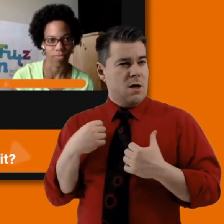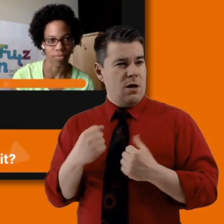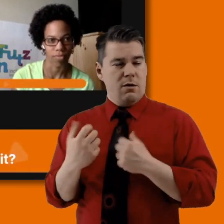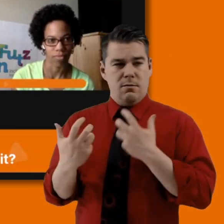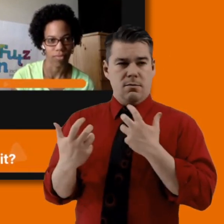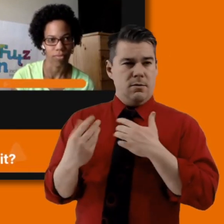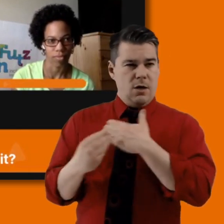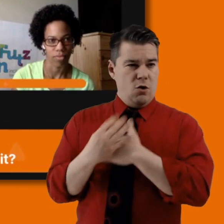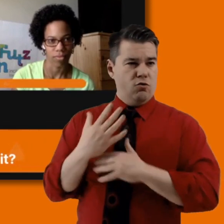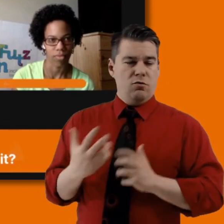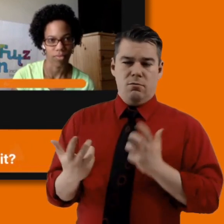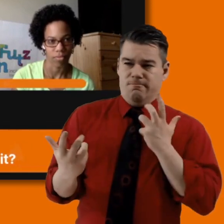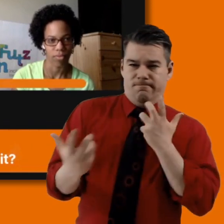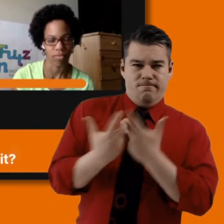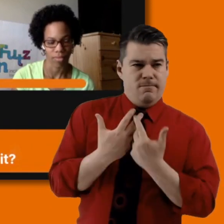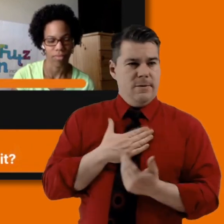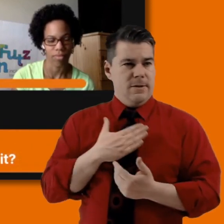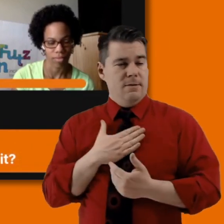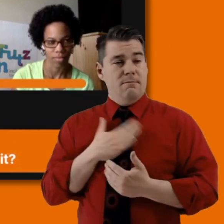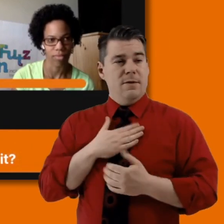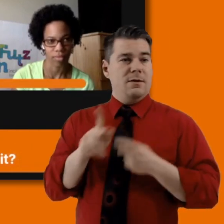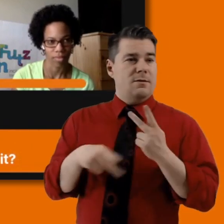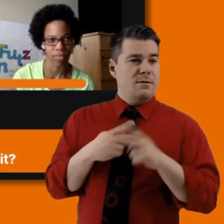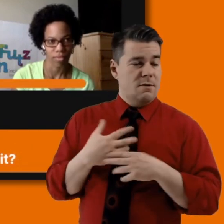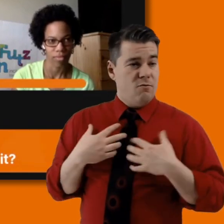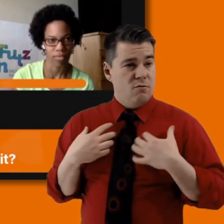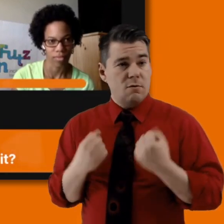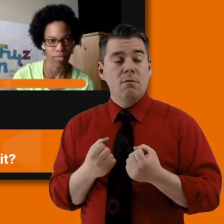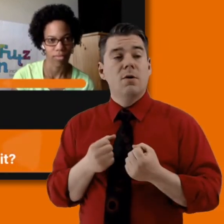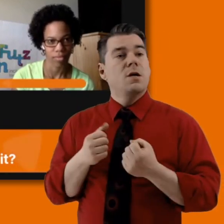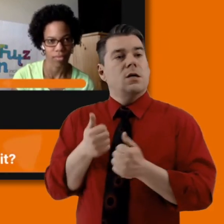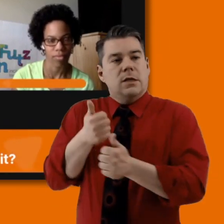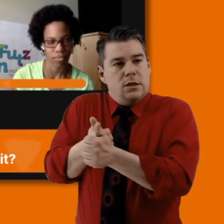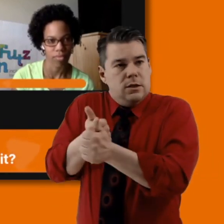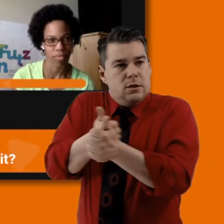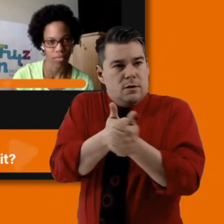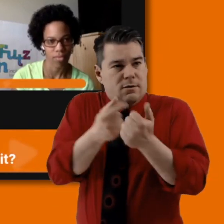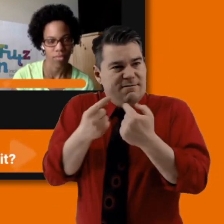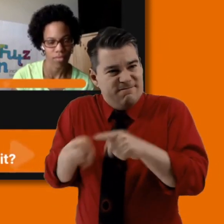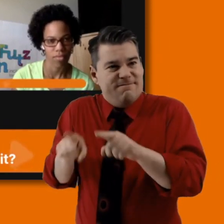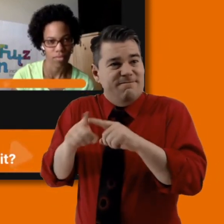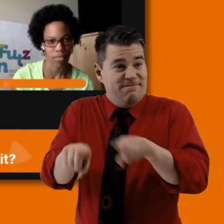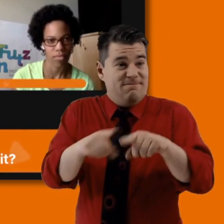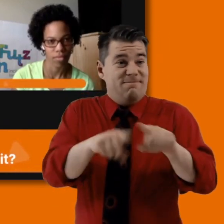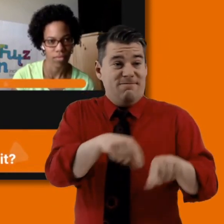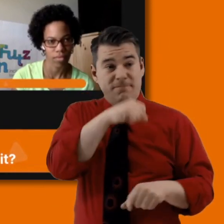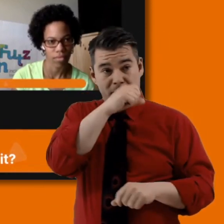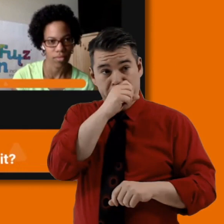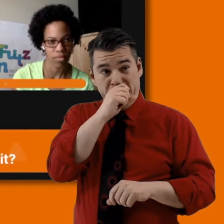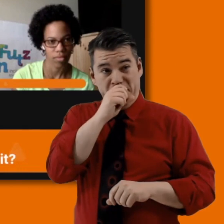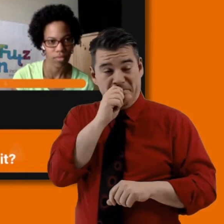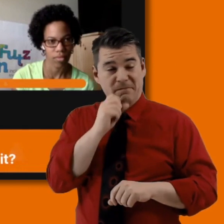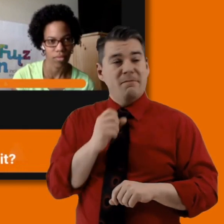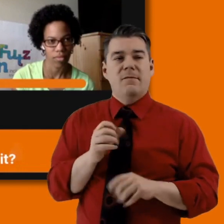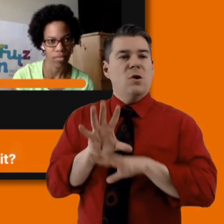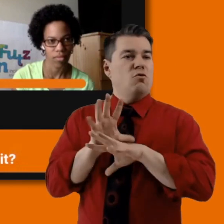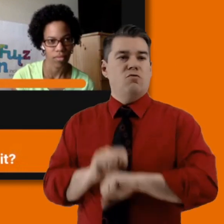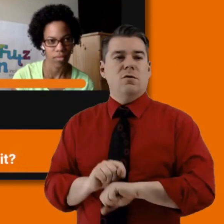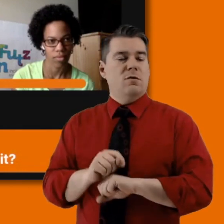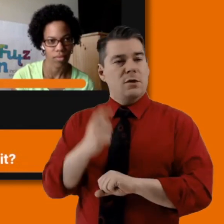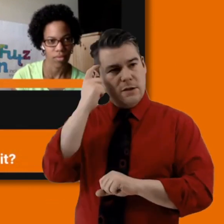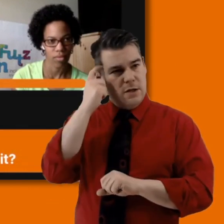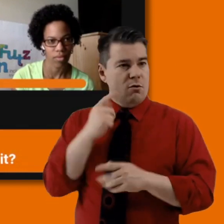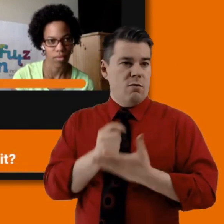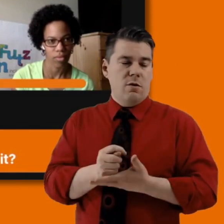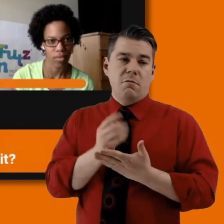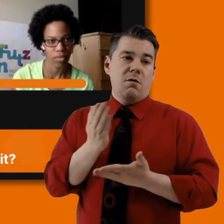you and your style of recovery. And that's different for everyone. So traditional psychotherapy might really